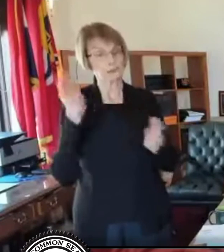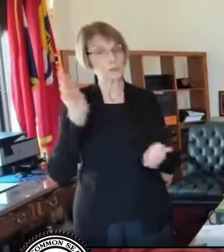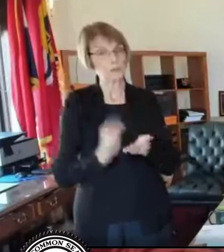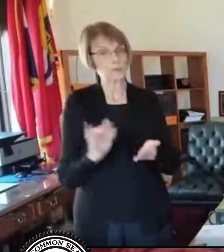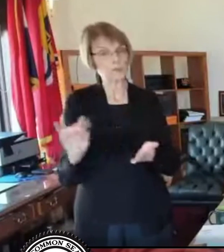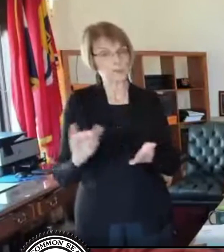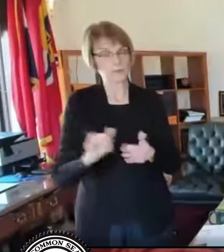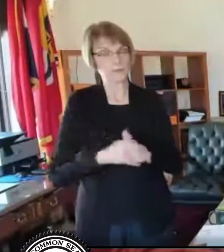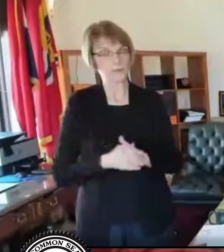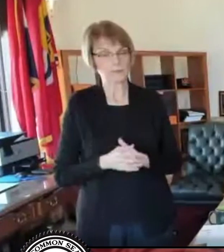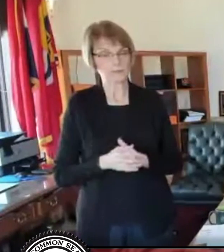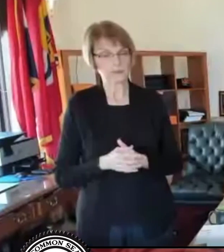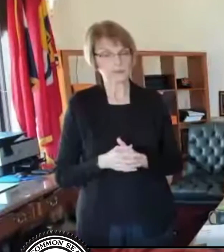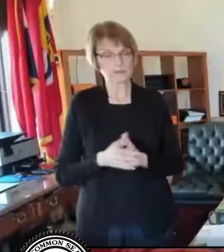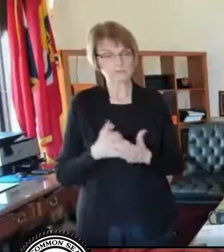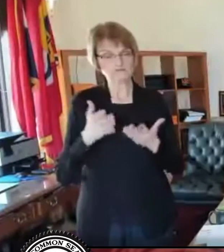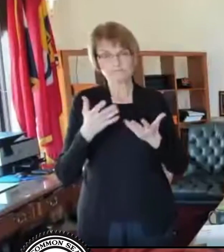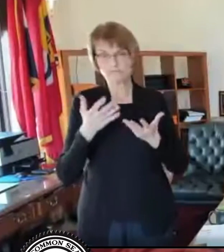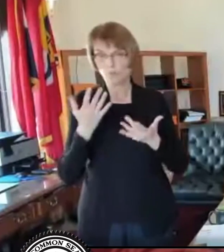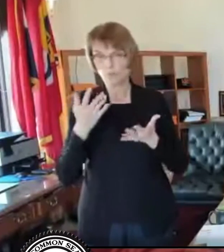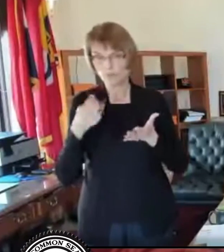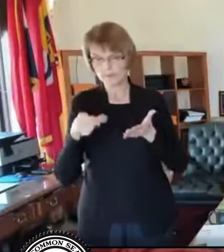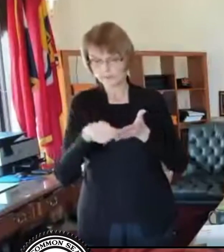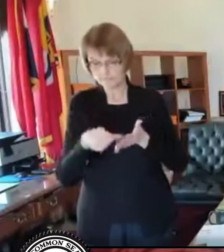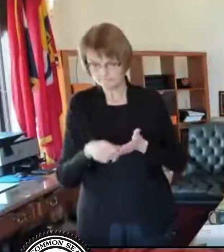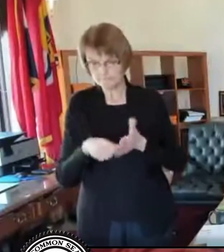think I have some testing numbers here. Yeah.